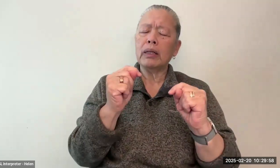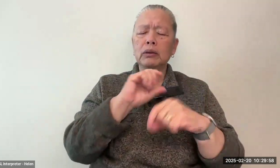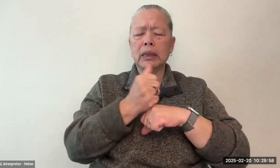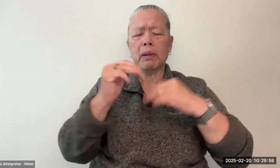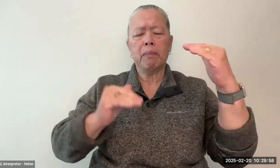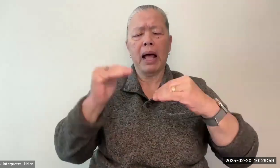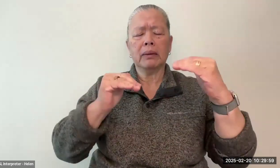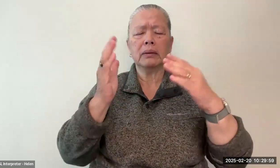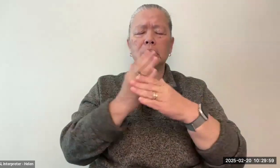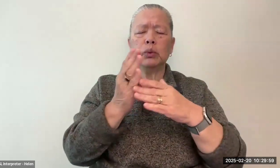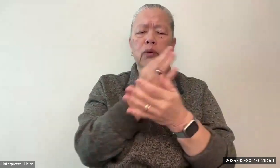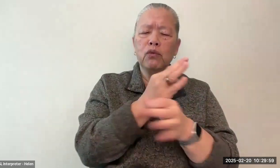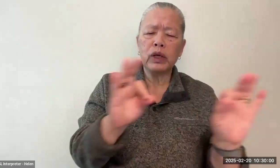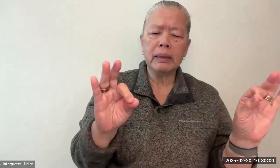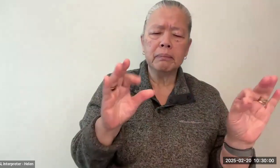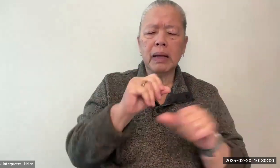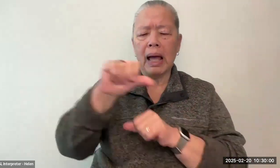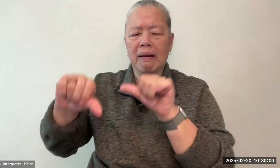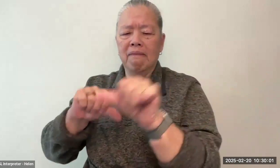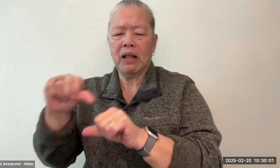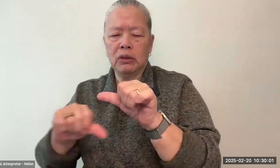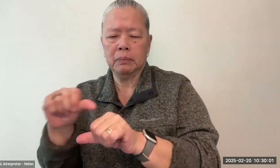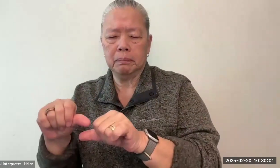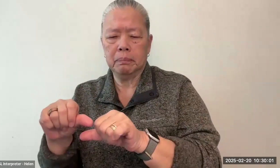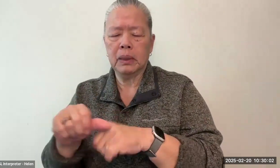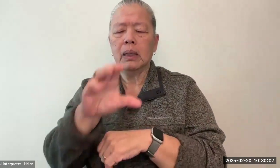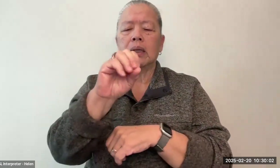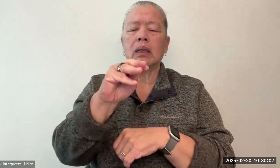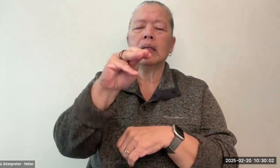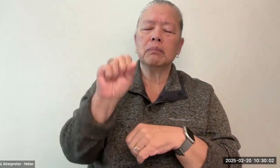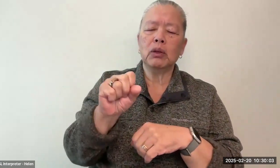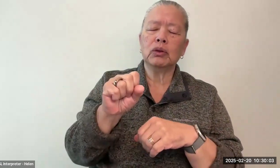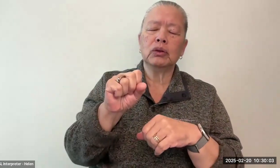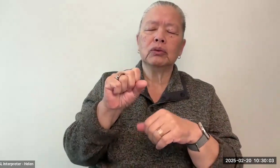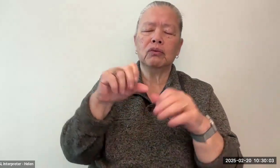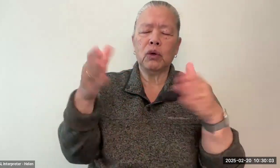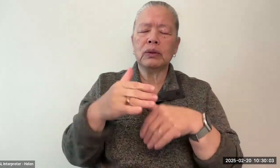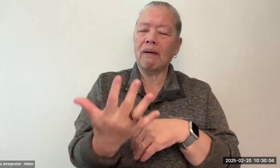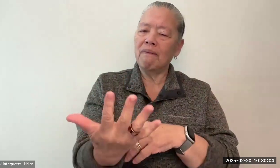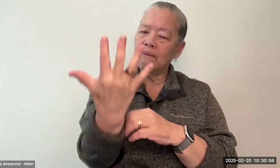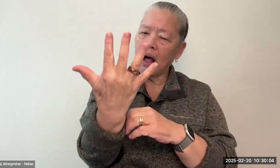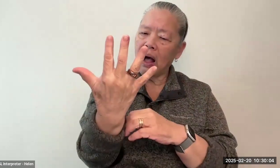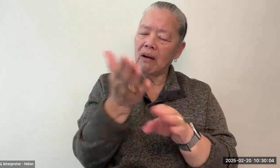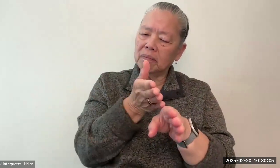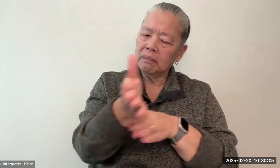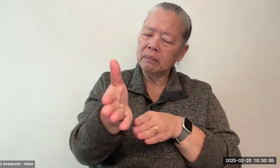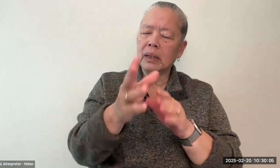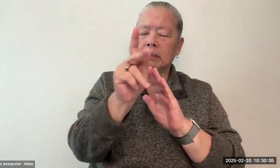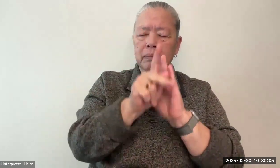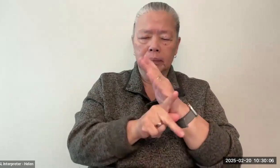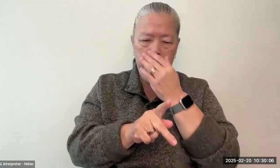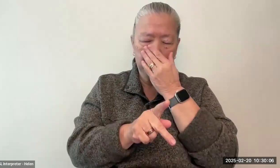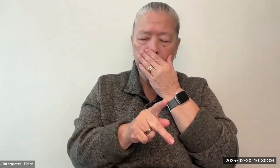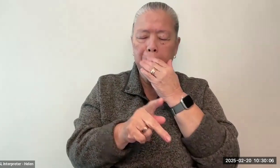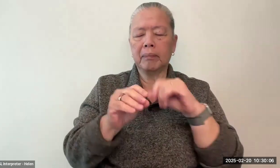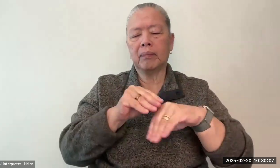freedom and fellowship. Cosmos focused on 5 core principles that should determine the relationship